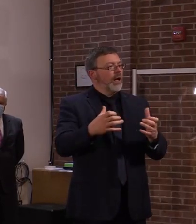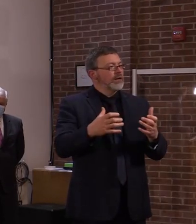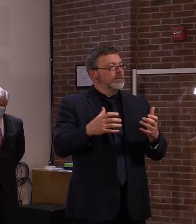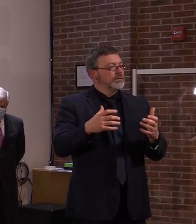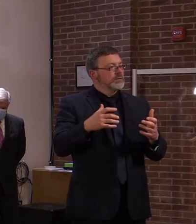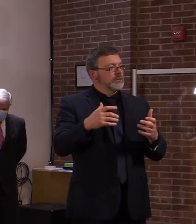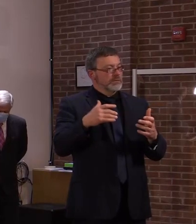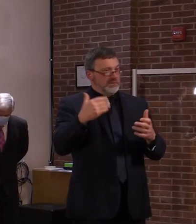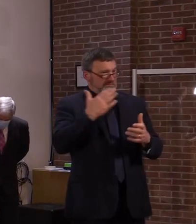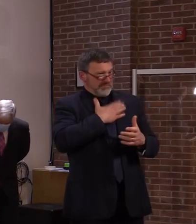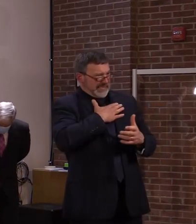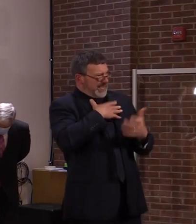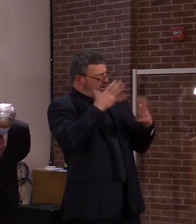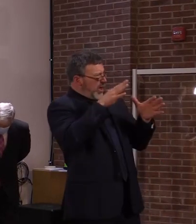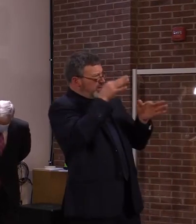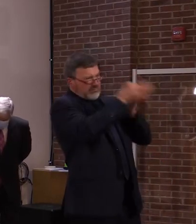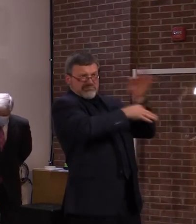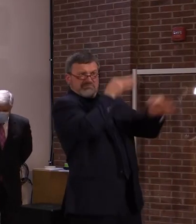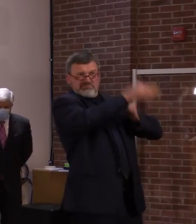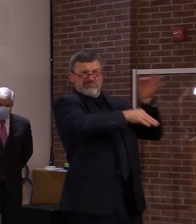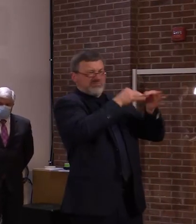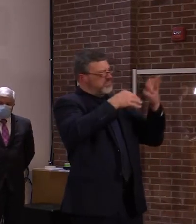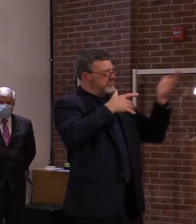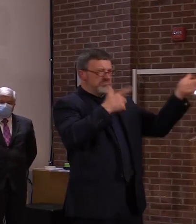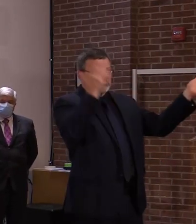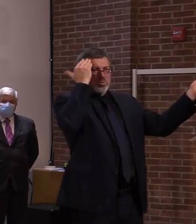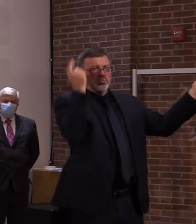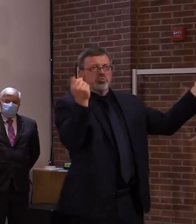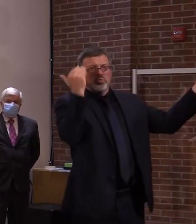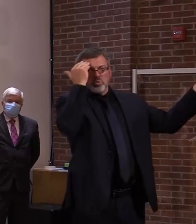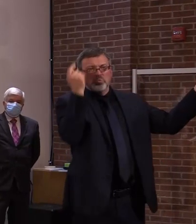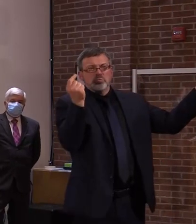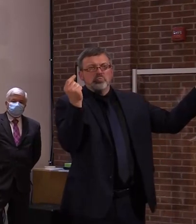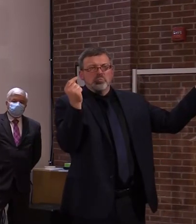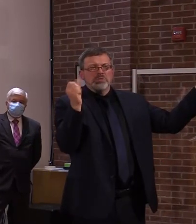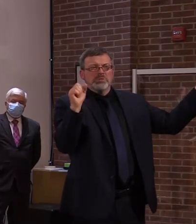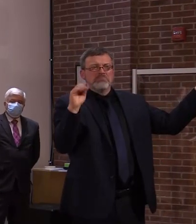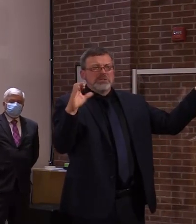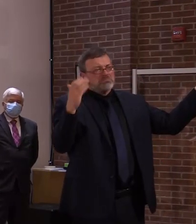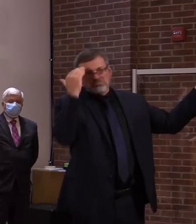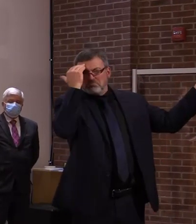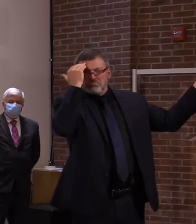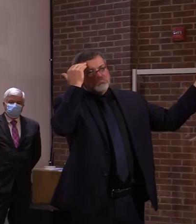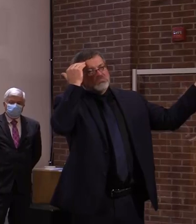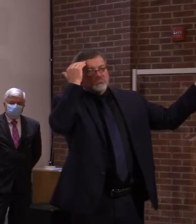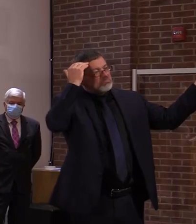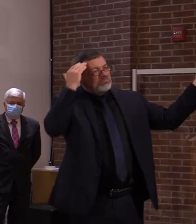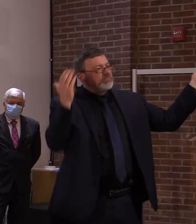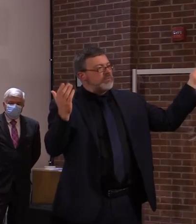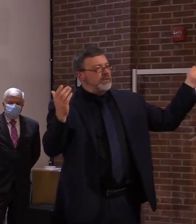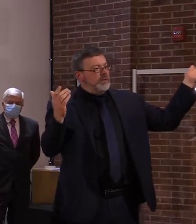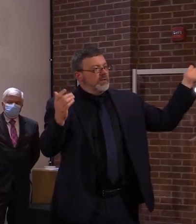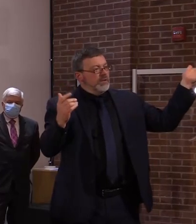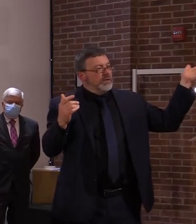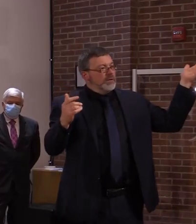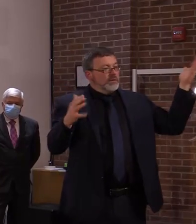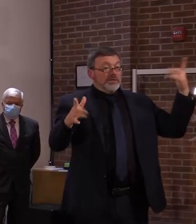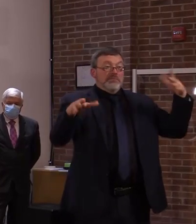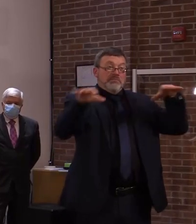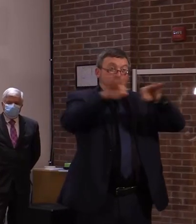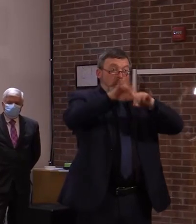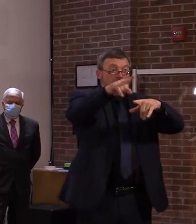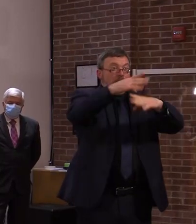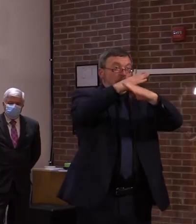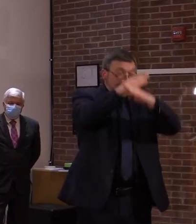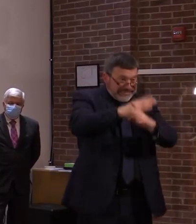what we're telling everybody, which is protect yourselves and especially protect those who are highly vulnerable by trying to do all the right things during this